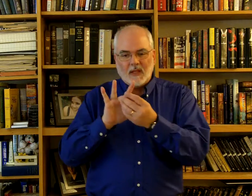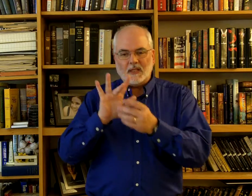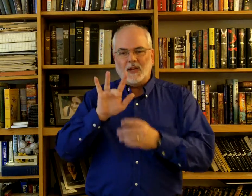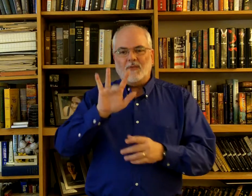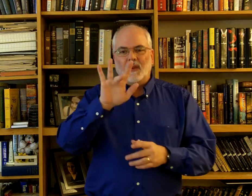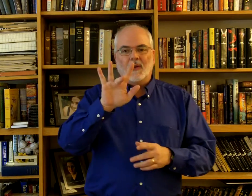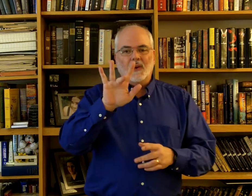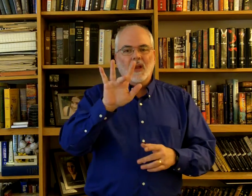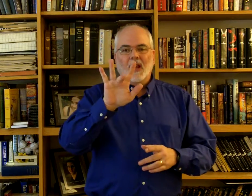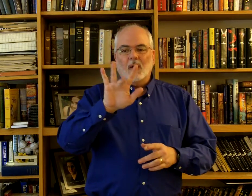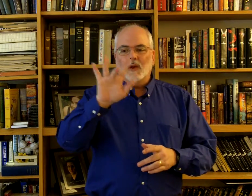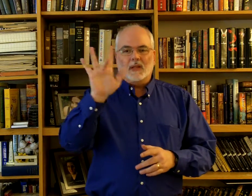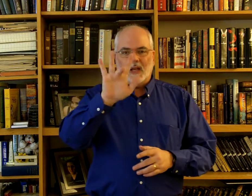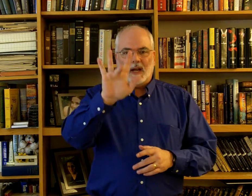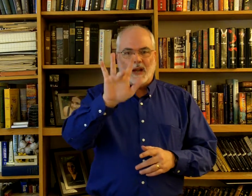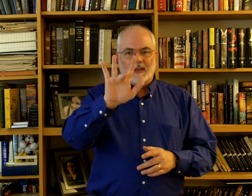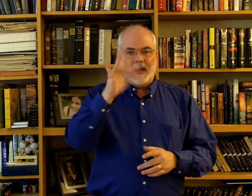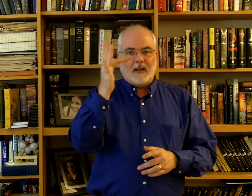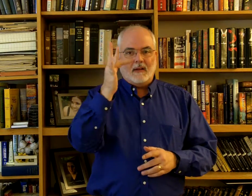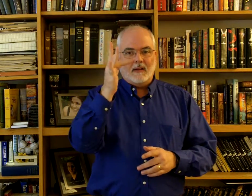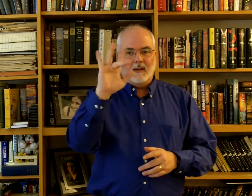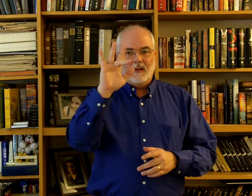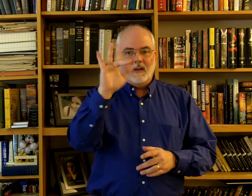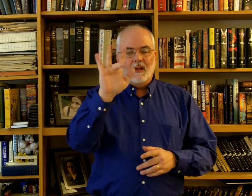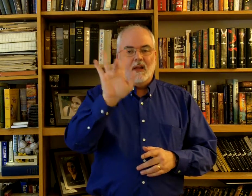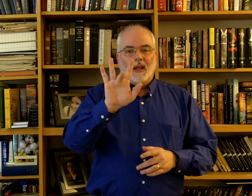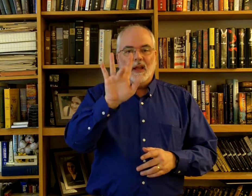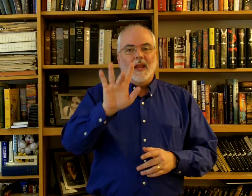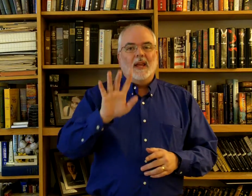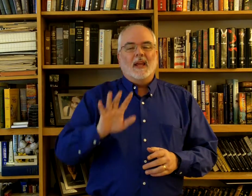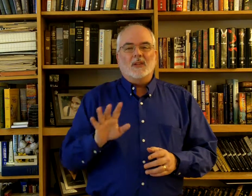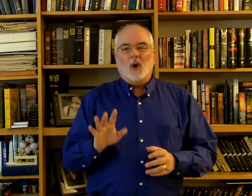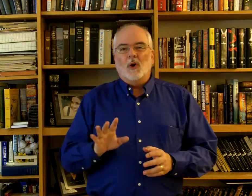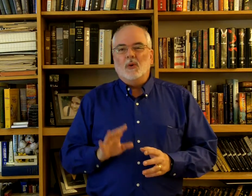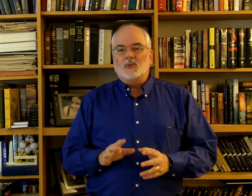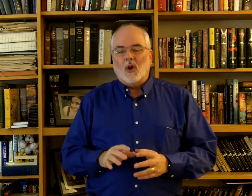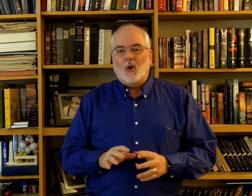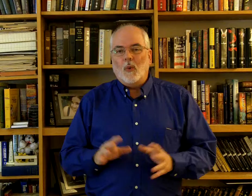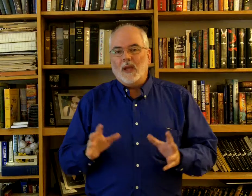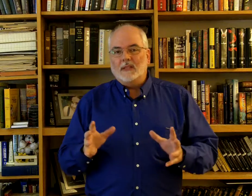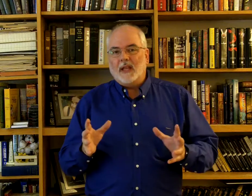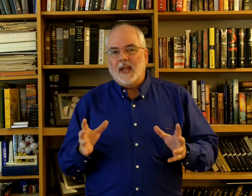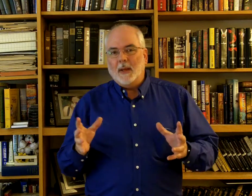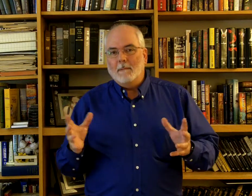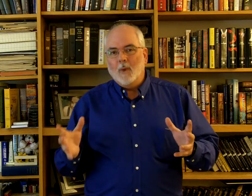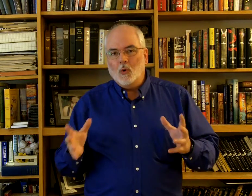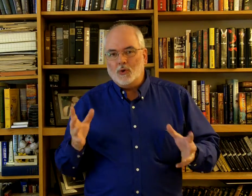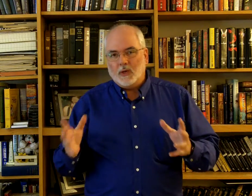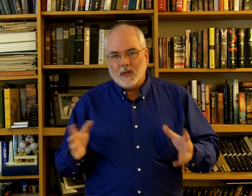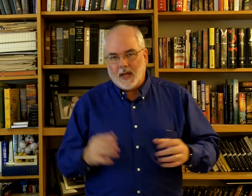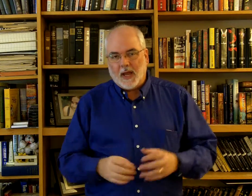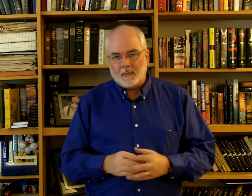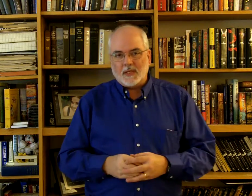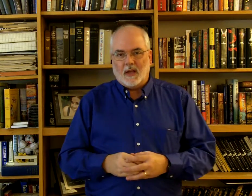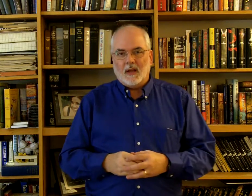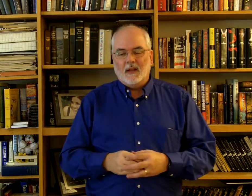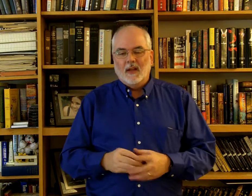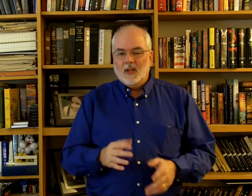center finger, when it's kind of like that, is almost always an emotion type sign. So